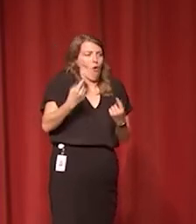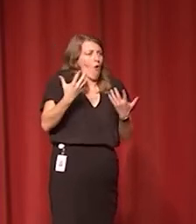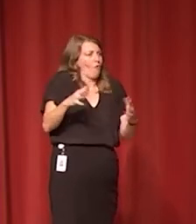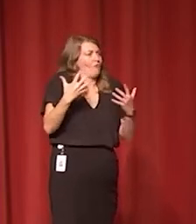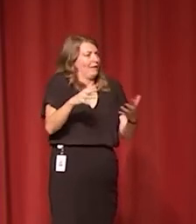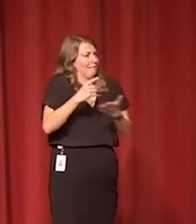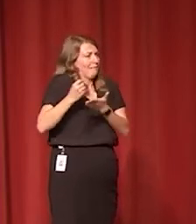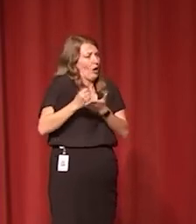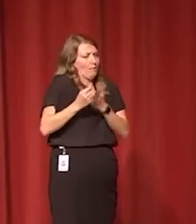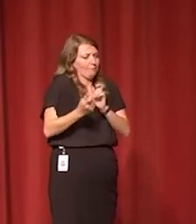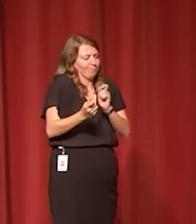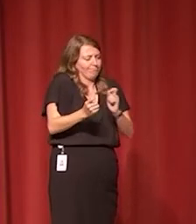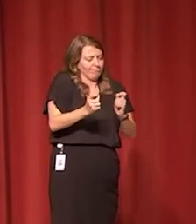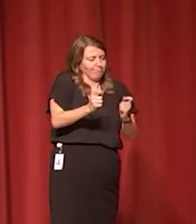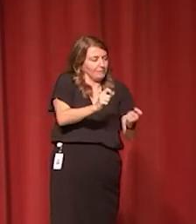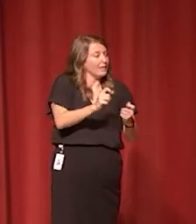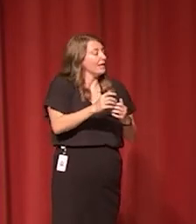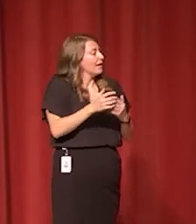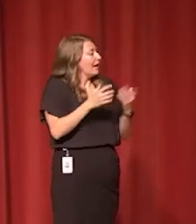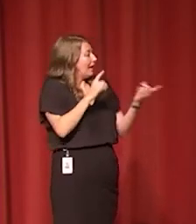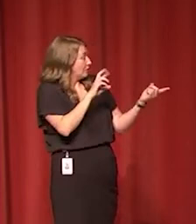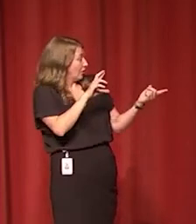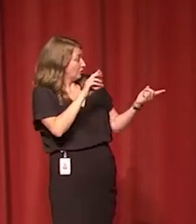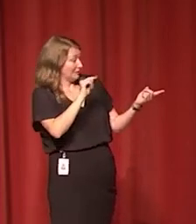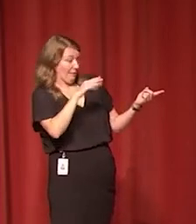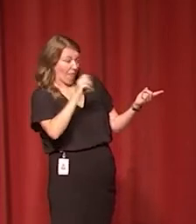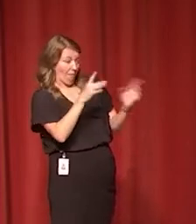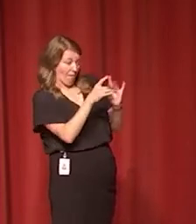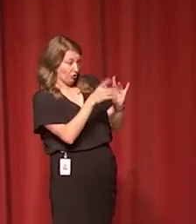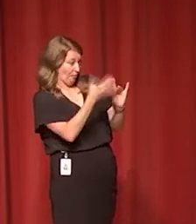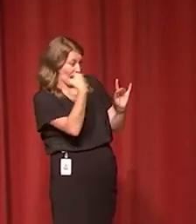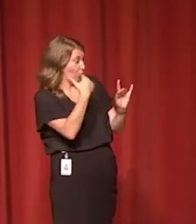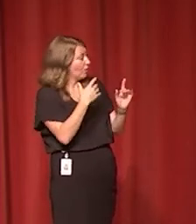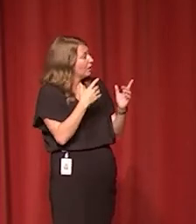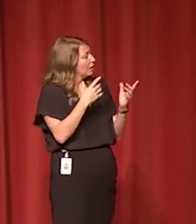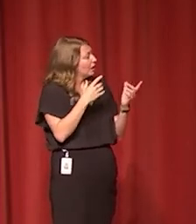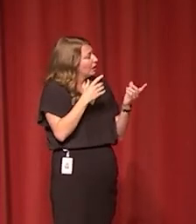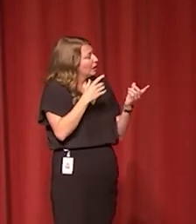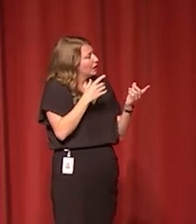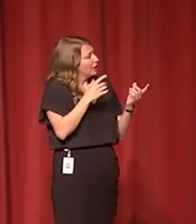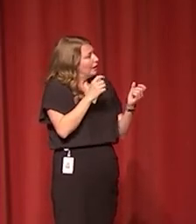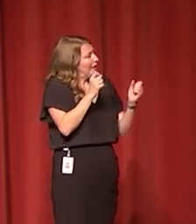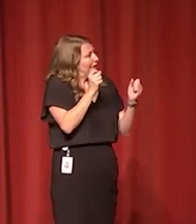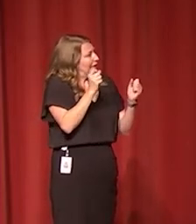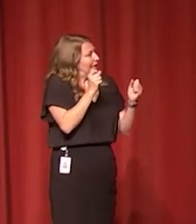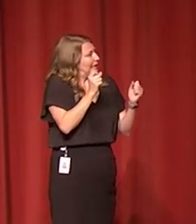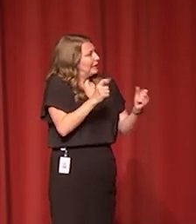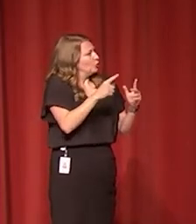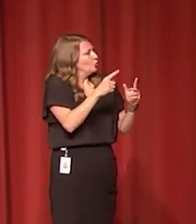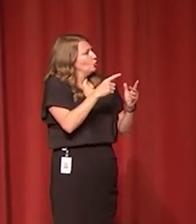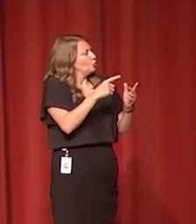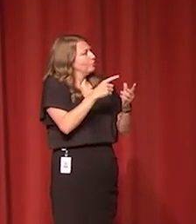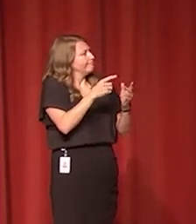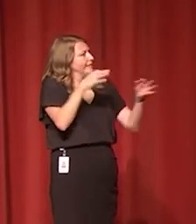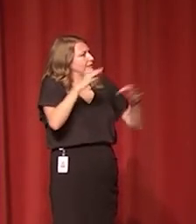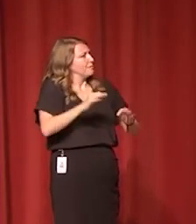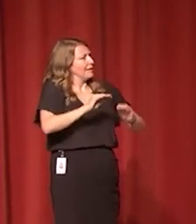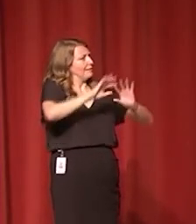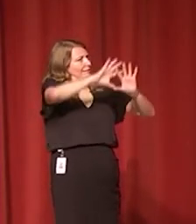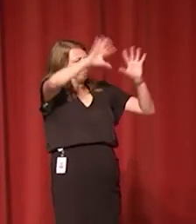happening. And this is the bit that Dr. Temple was teaching me about earlier, kind of the, could you kind of give us the bigger context here, sort